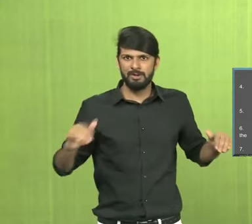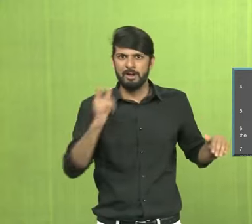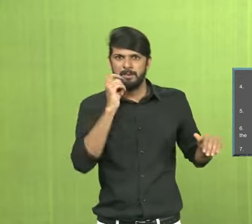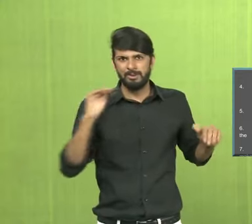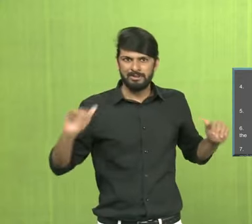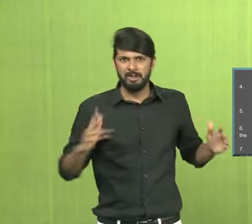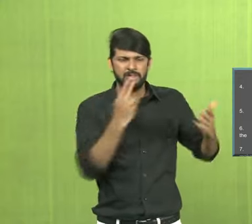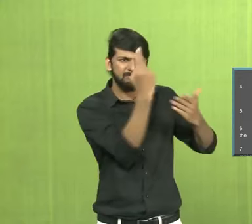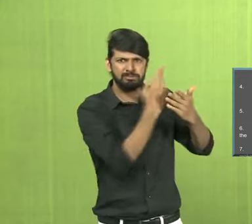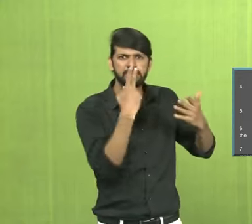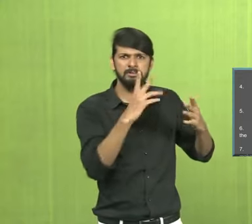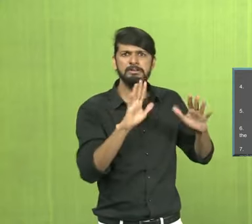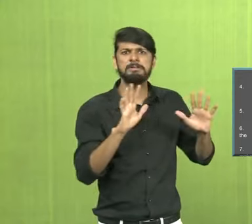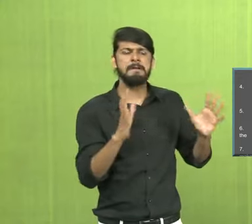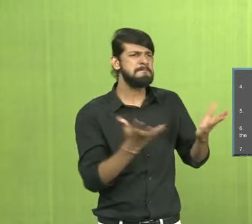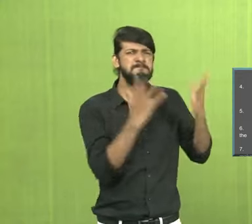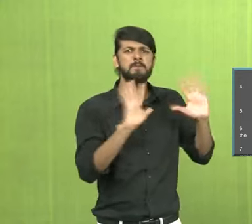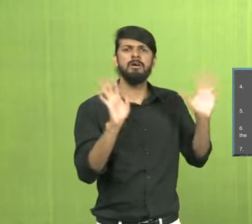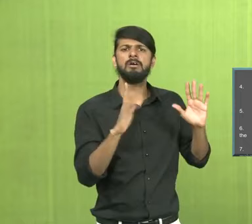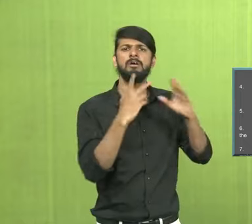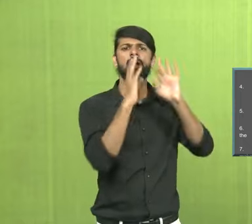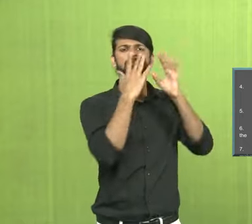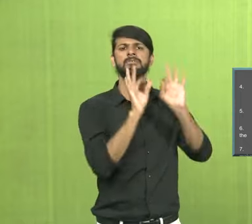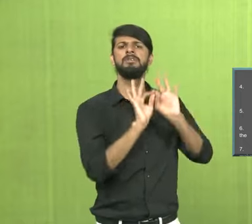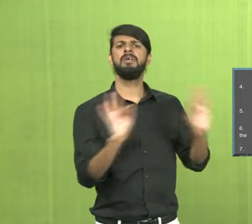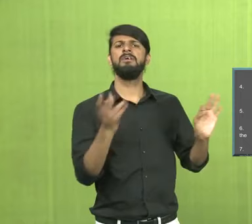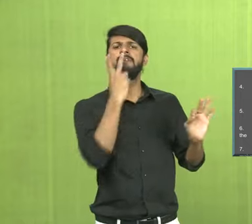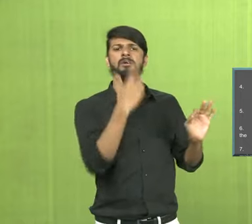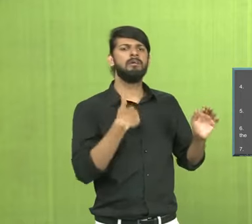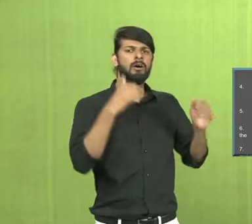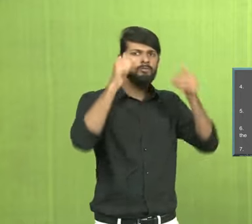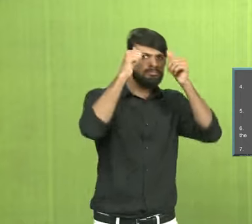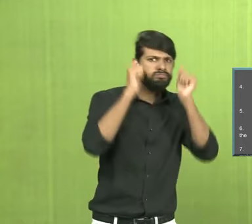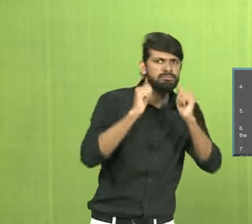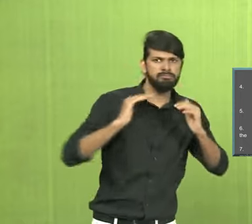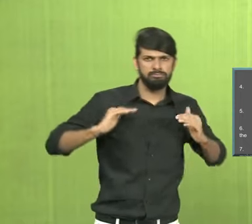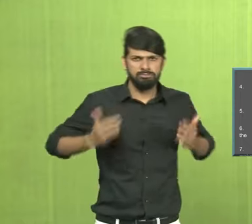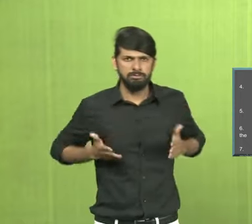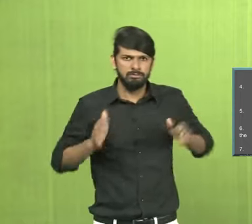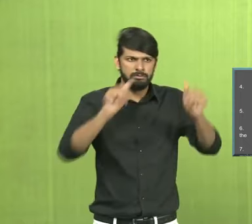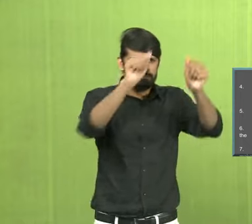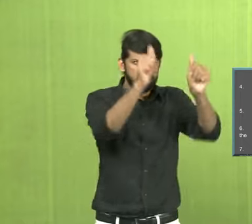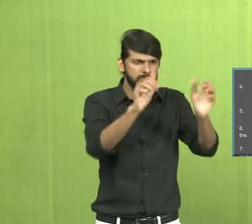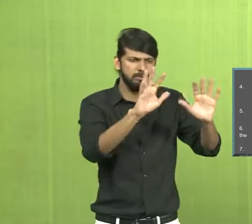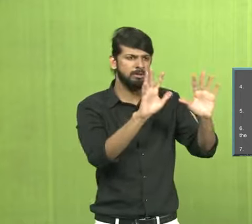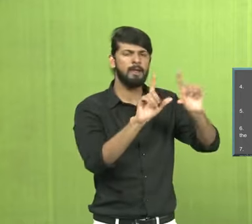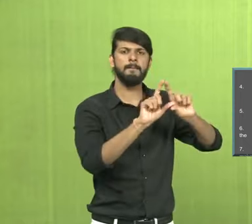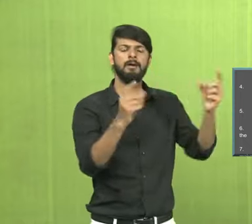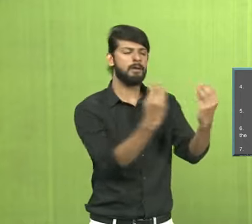Sita with Love and Kush, the painting as you saw, very simple and uncomplicated figures, and the line and the colors